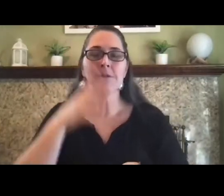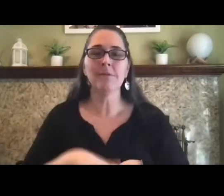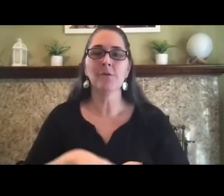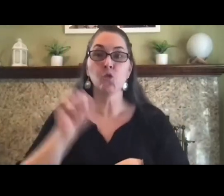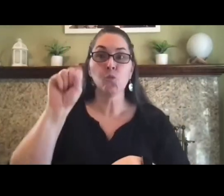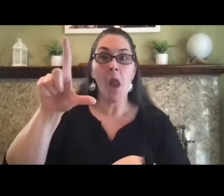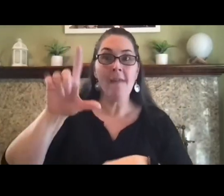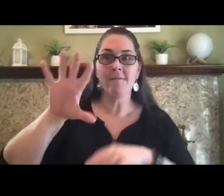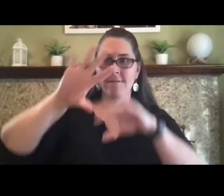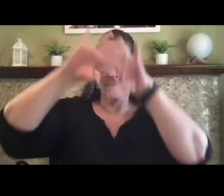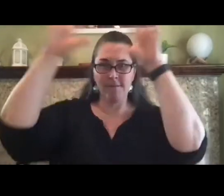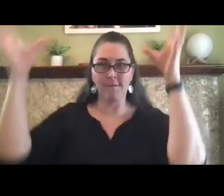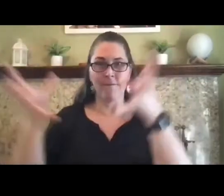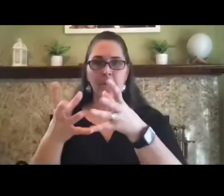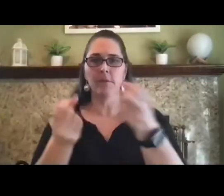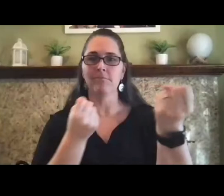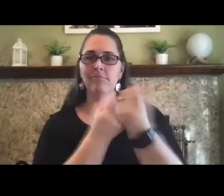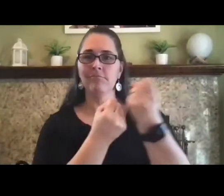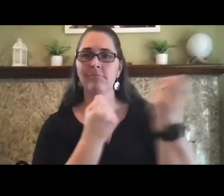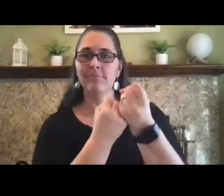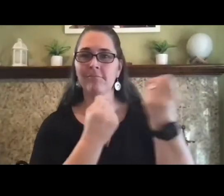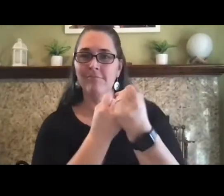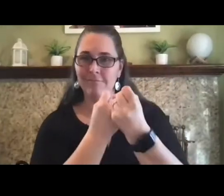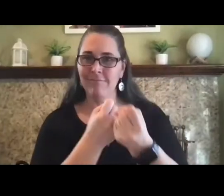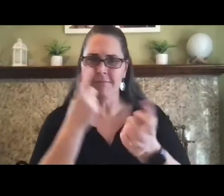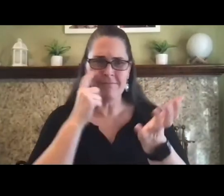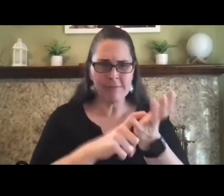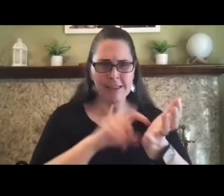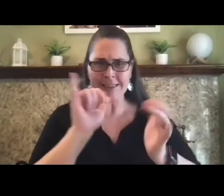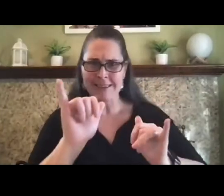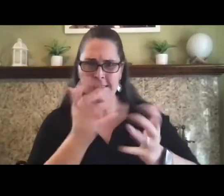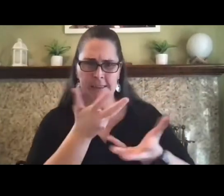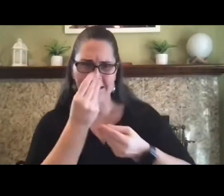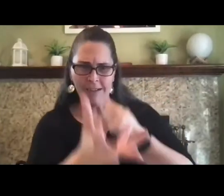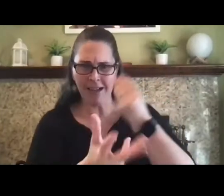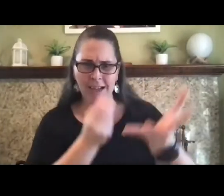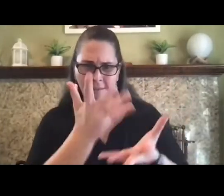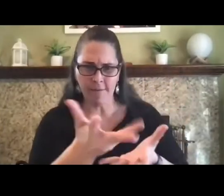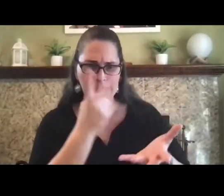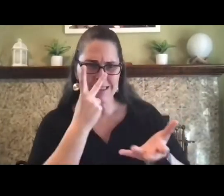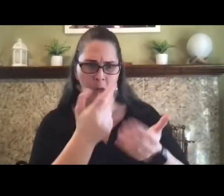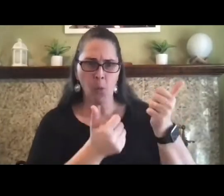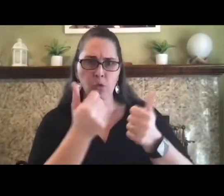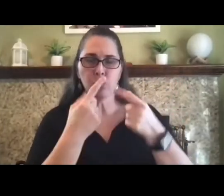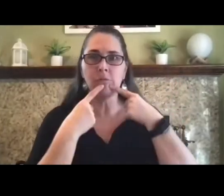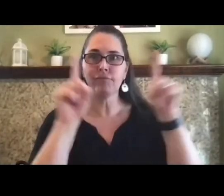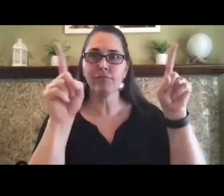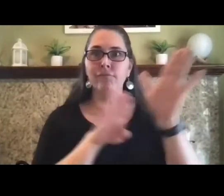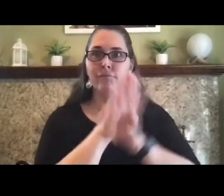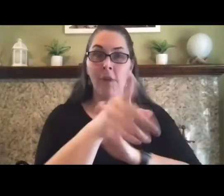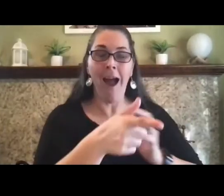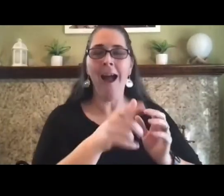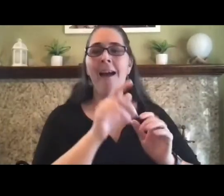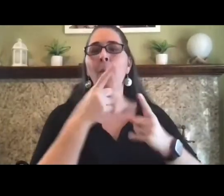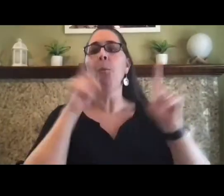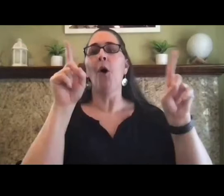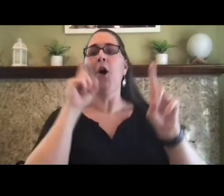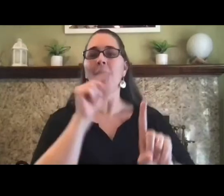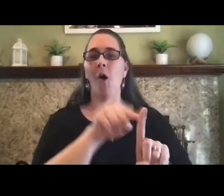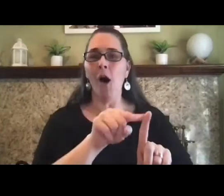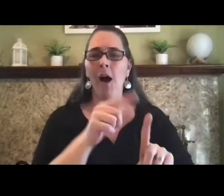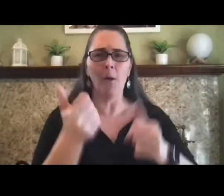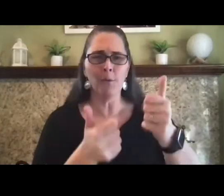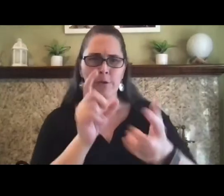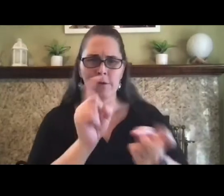teachers, and student life staff play a large role in providing guidance with recognizing when a child's behavior is beginning to escalate and